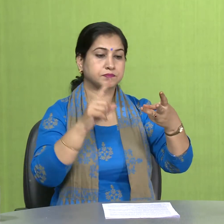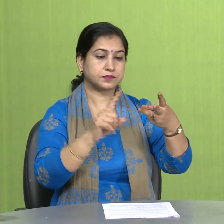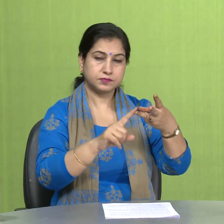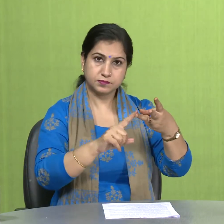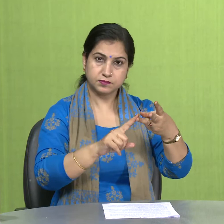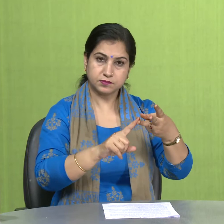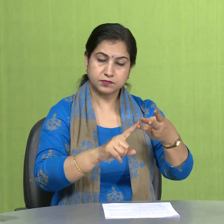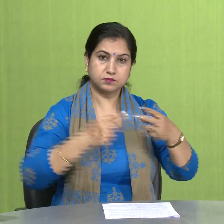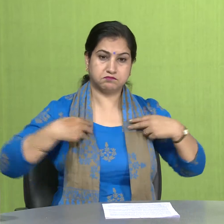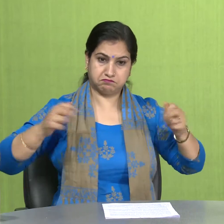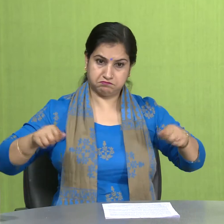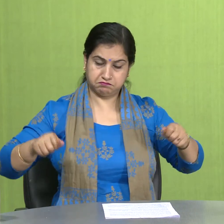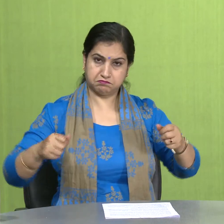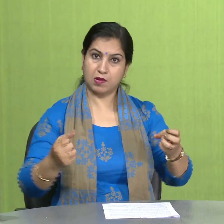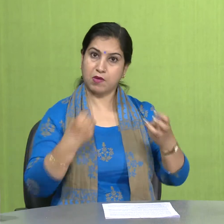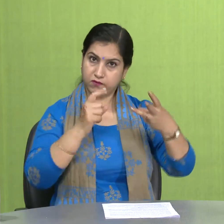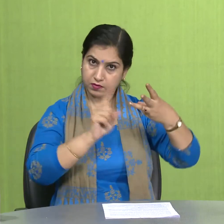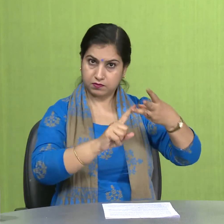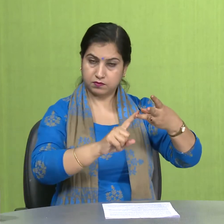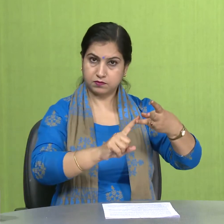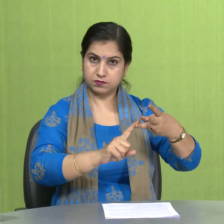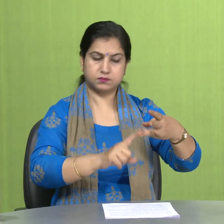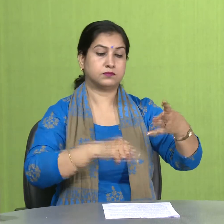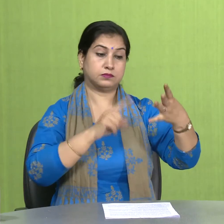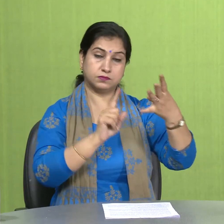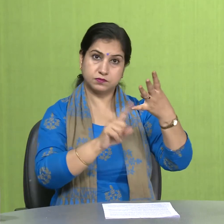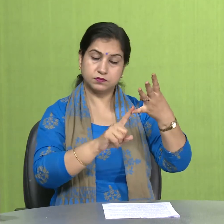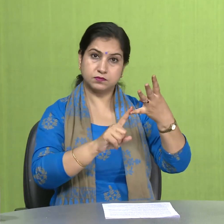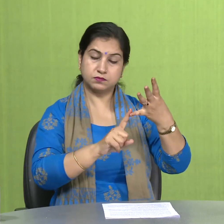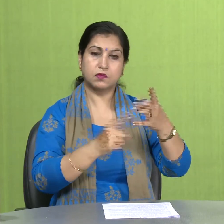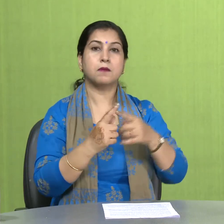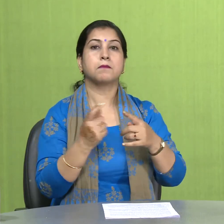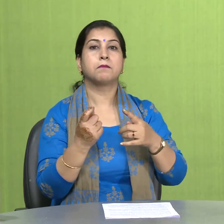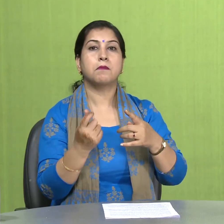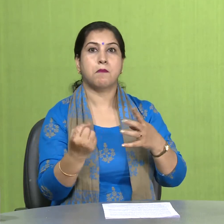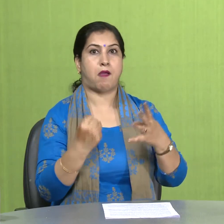the judicial power, and the financial powers.